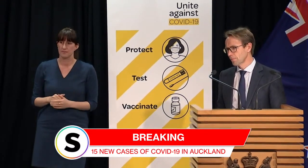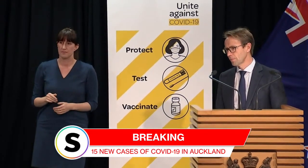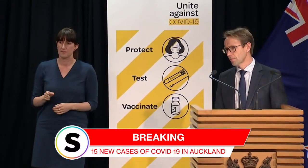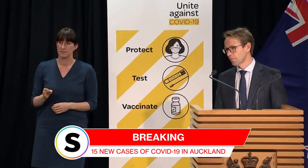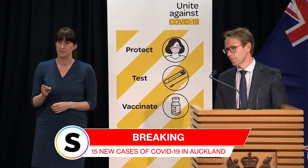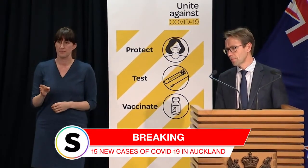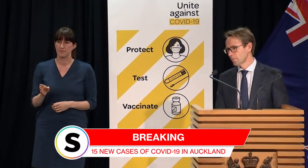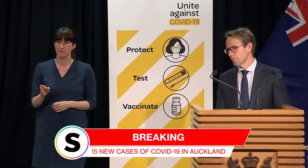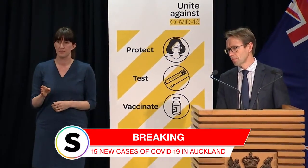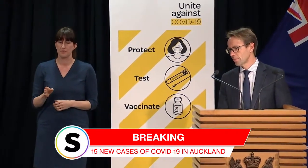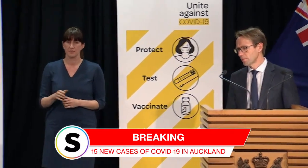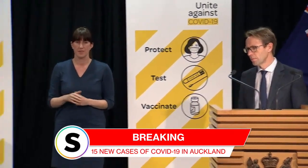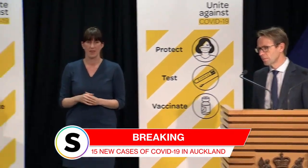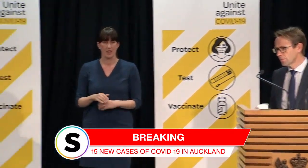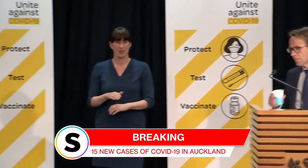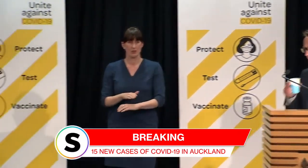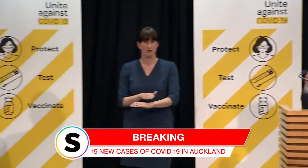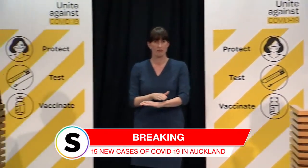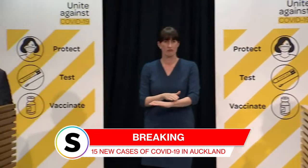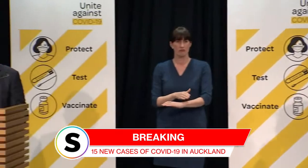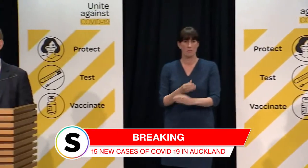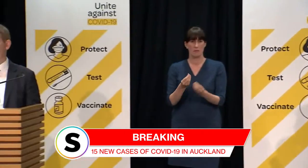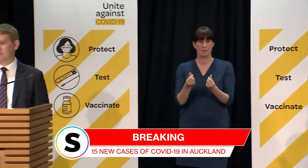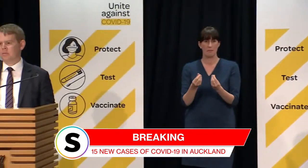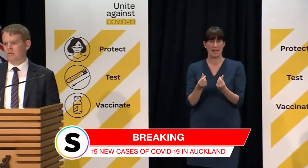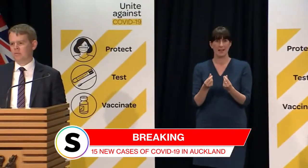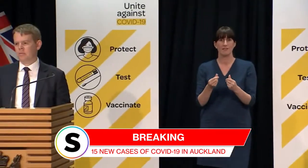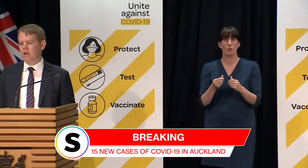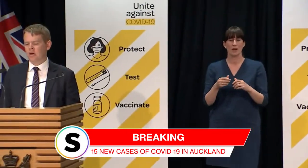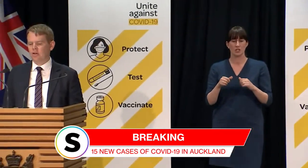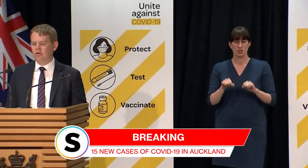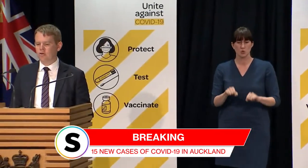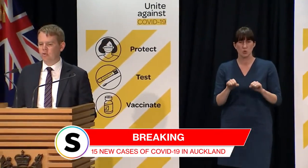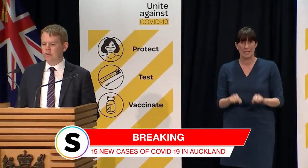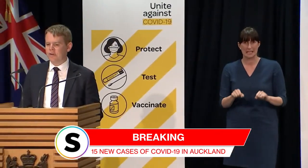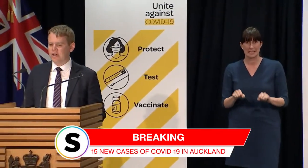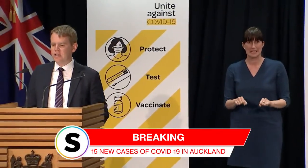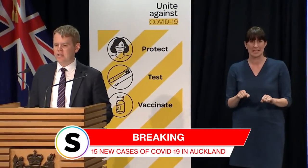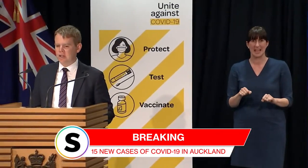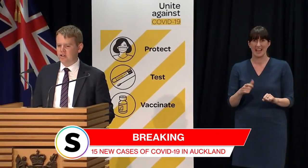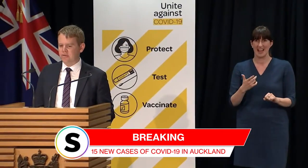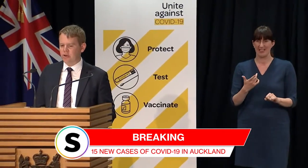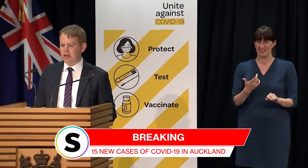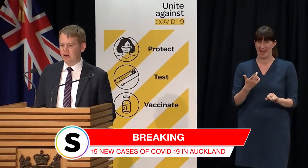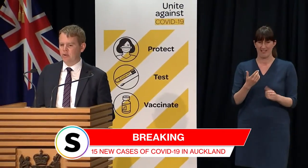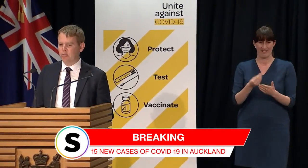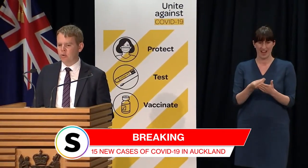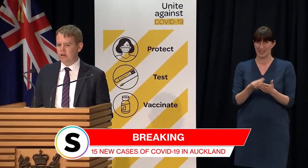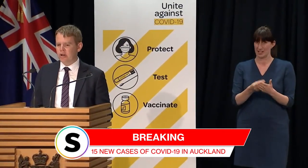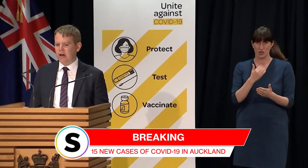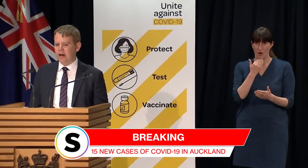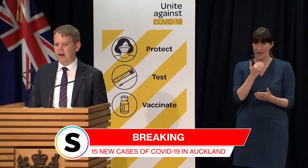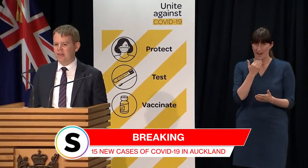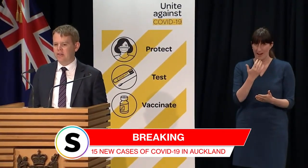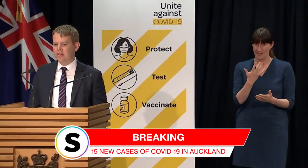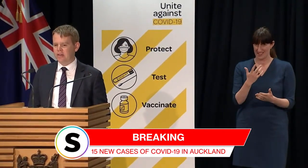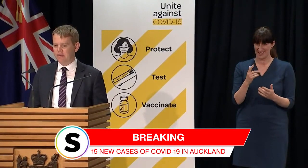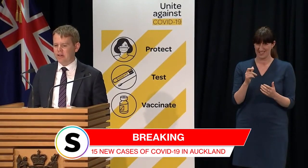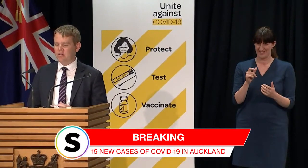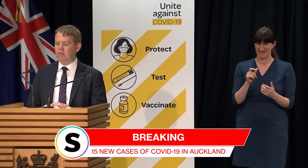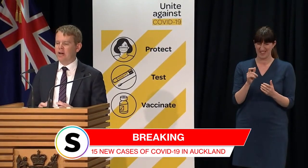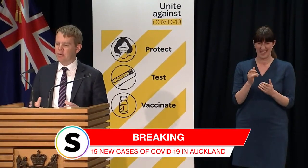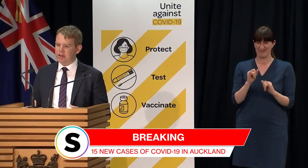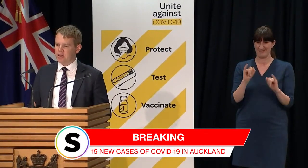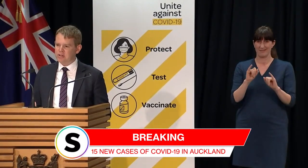enough. The fund itself is inequitable in access. Are students getting a raw deal? No, not at all. The fund is actually very equitable.